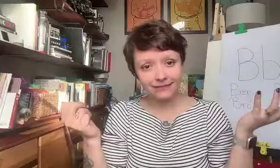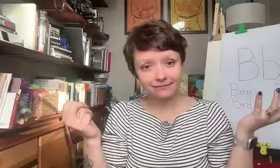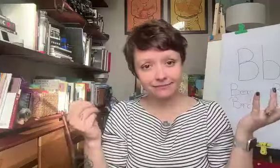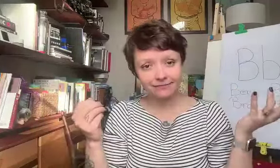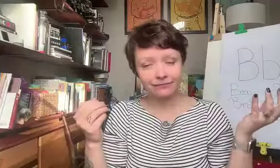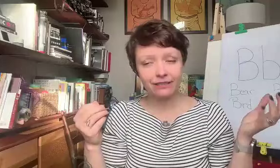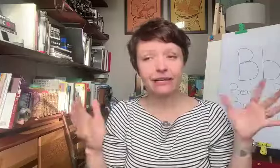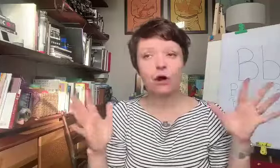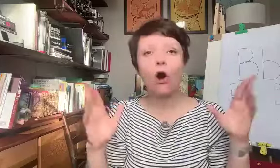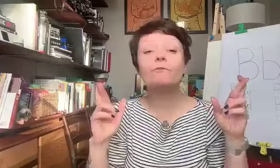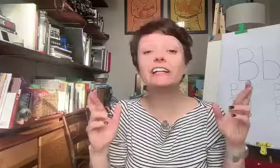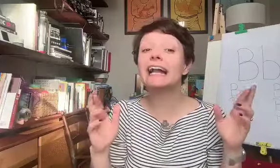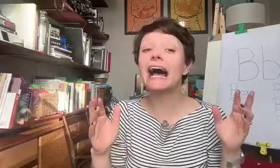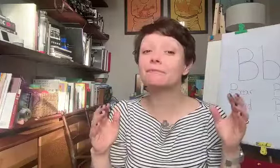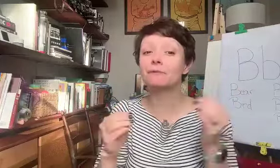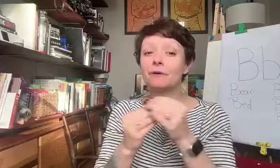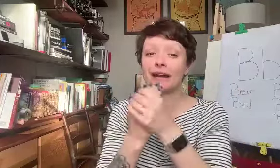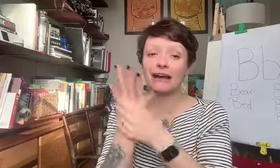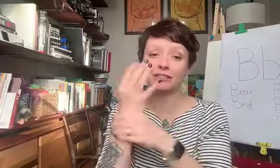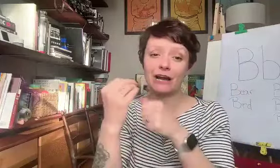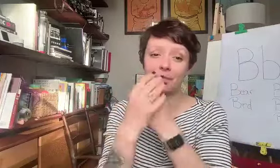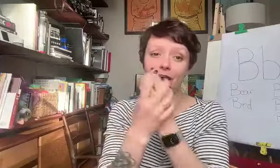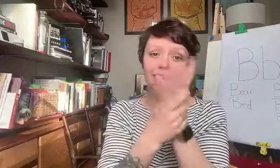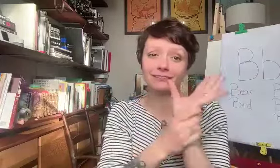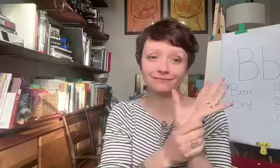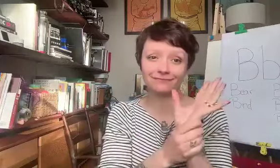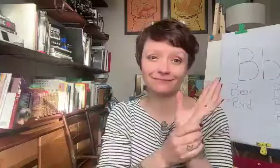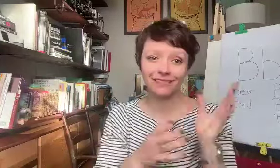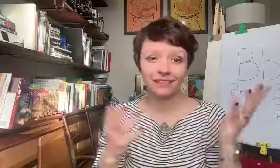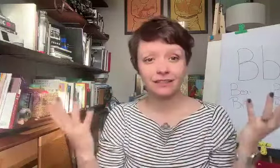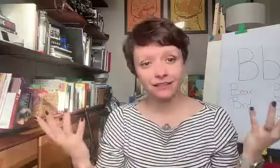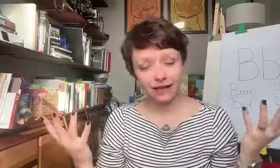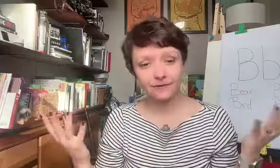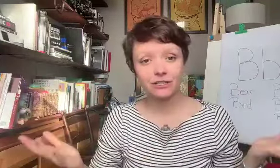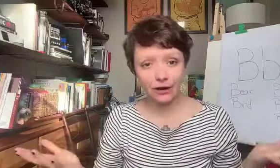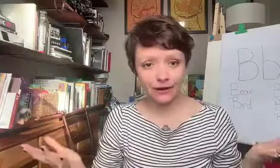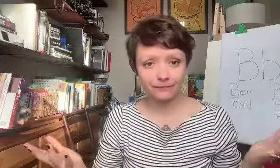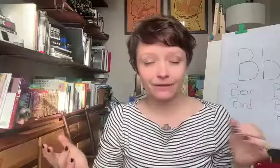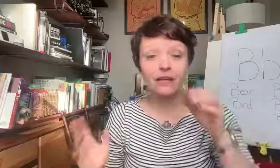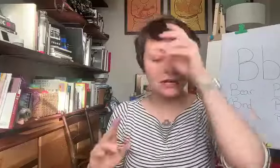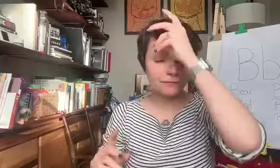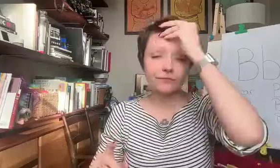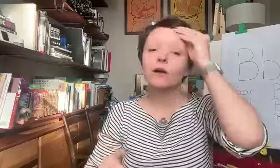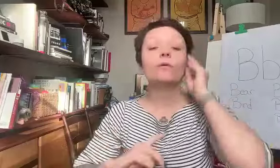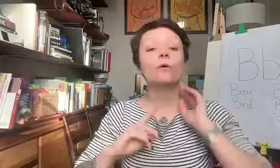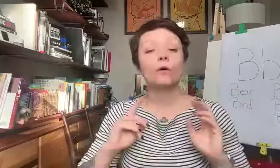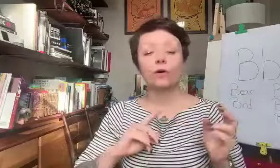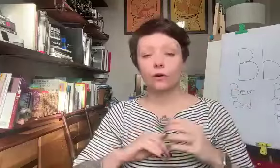hats. And hopefully not, but we might have to grab our gloves. You don't know. So you're